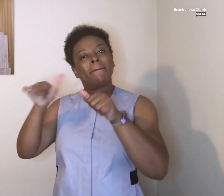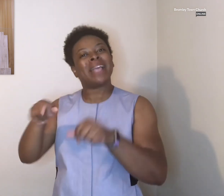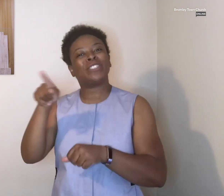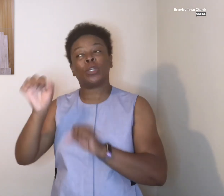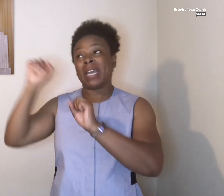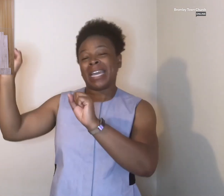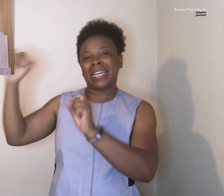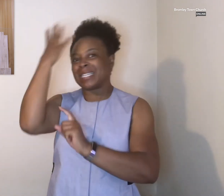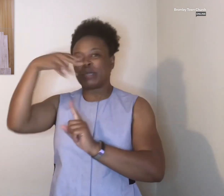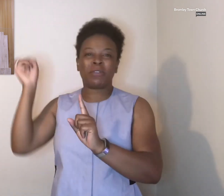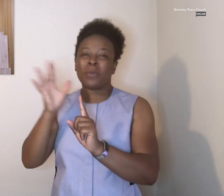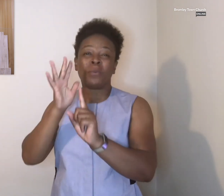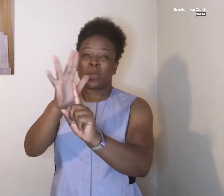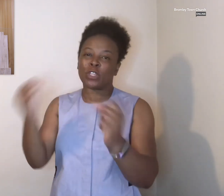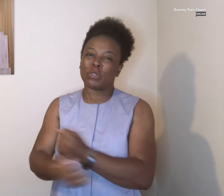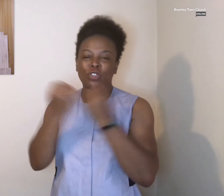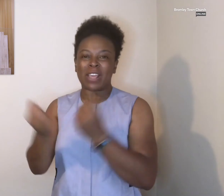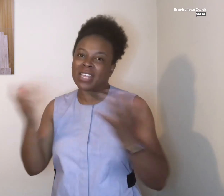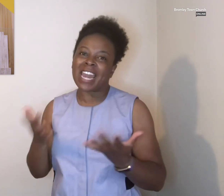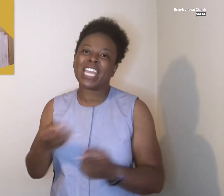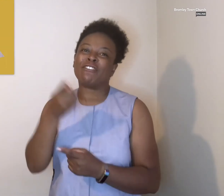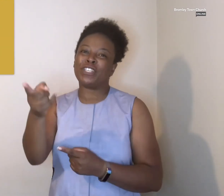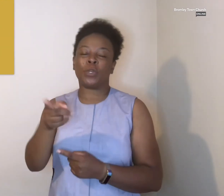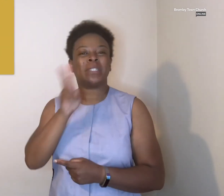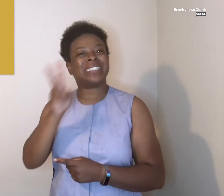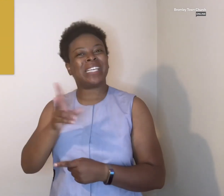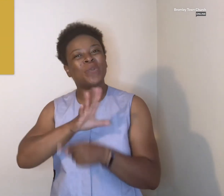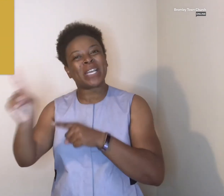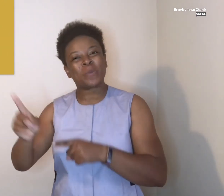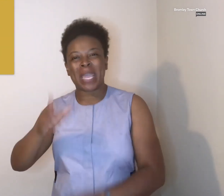you and to encourage you. We'll see you next week. Bye-bye.